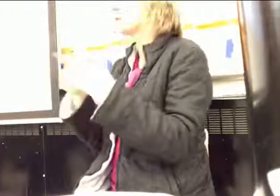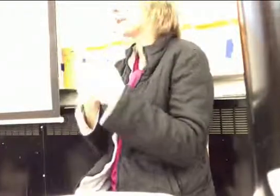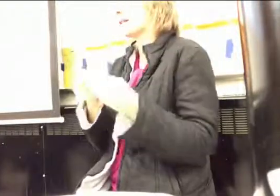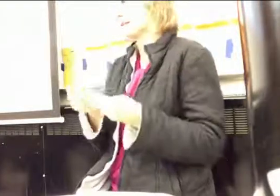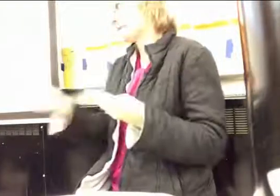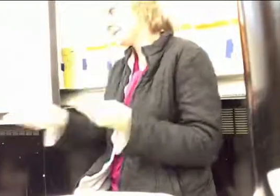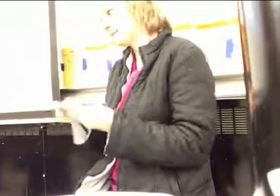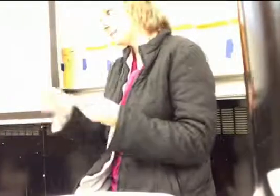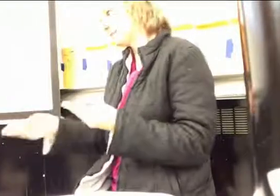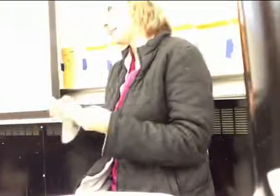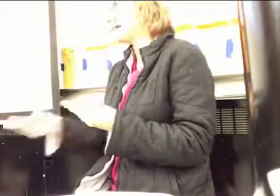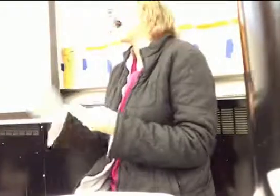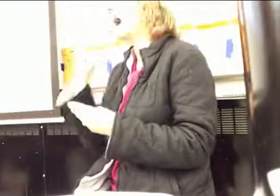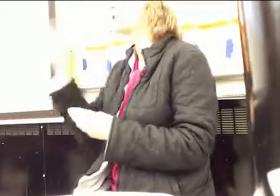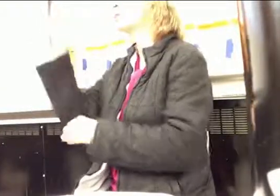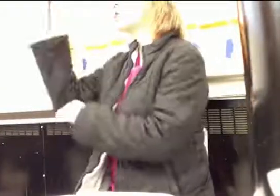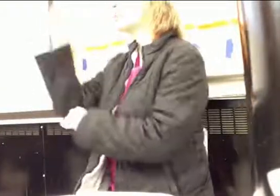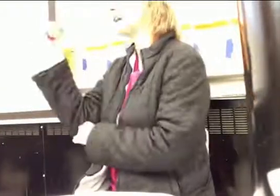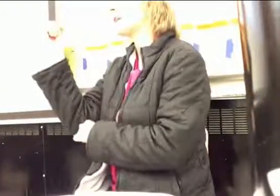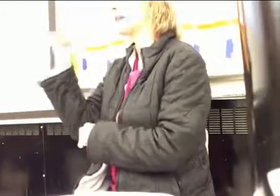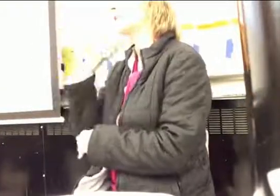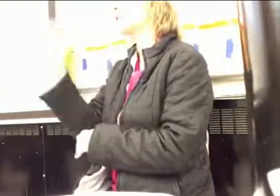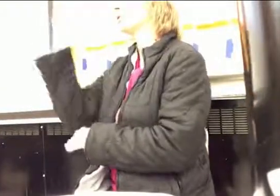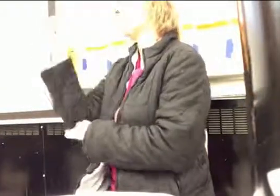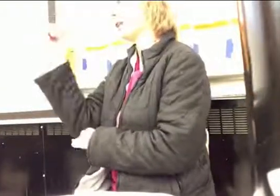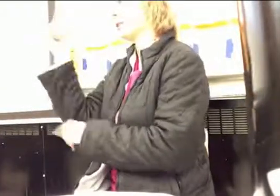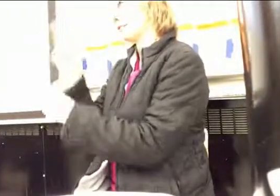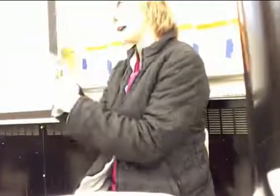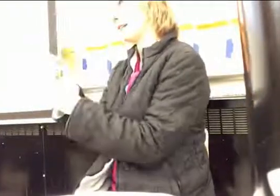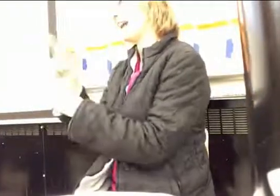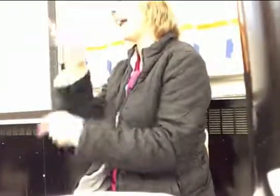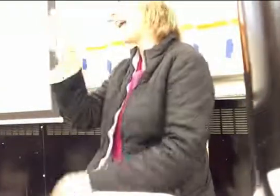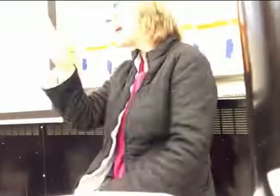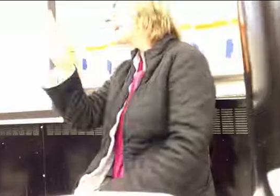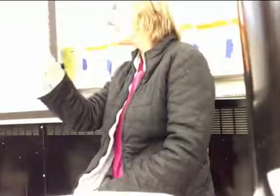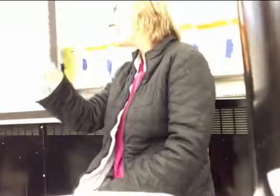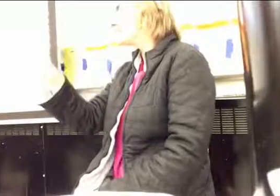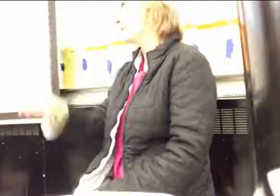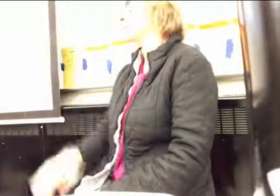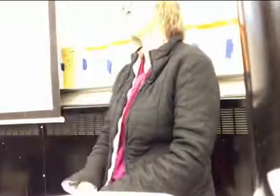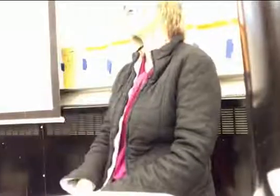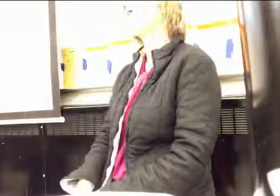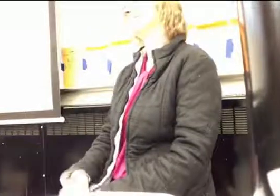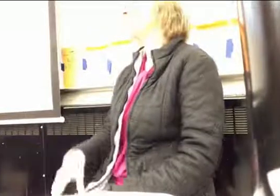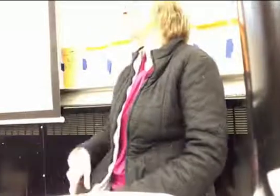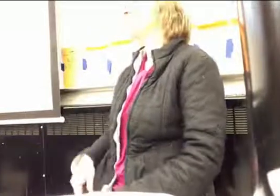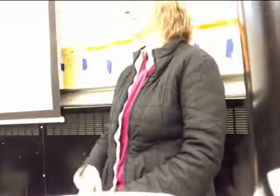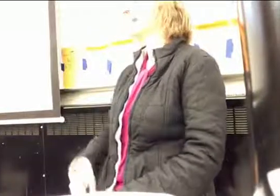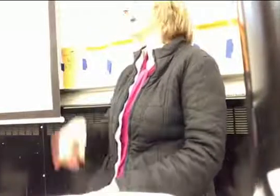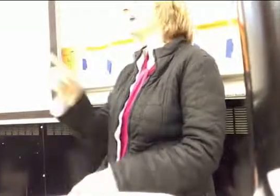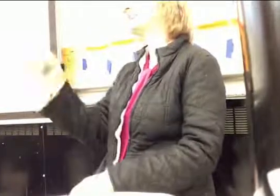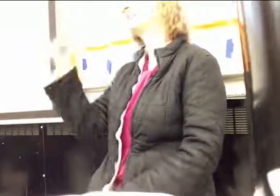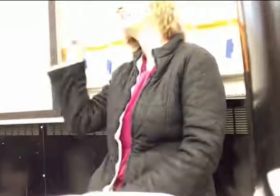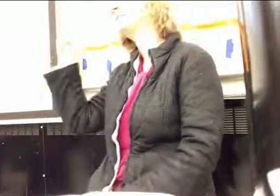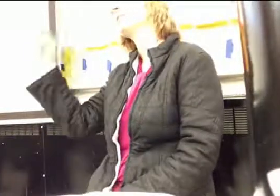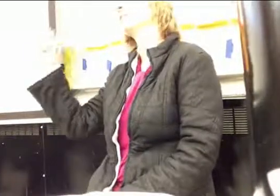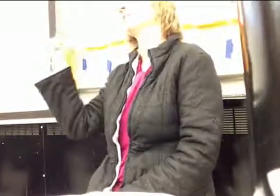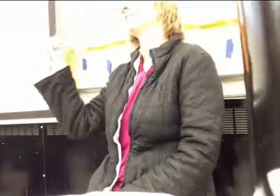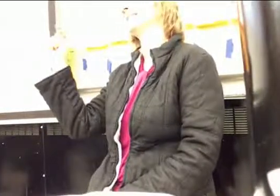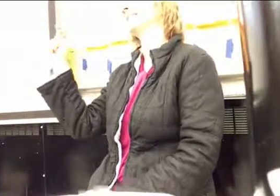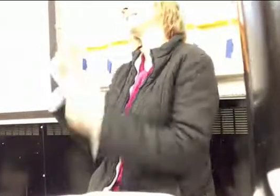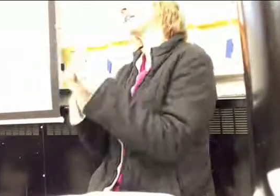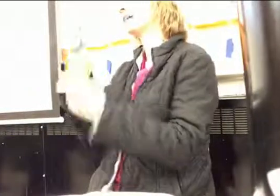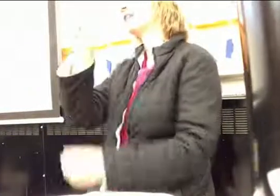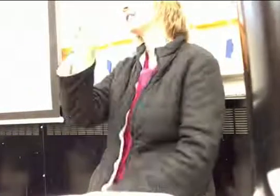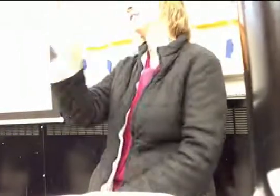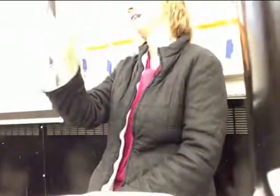I told you guys the record, right? I told you guys the record at the very end. 82? Yeah. Which you guys were so close to at like